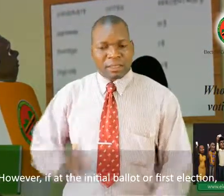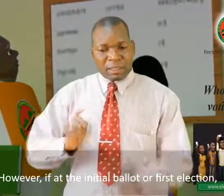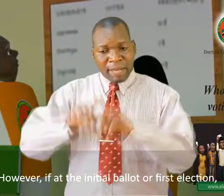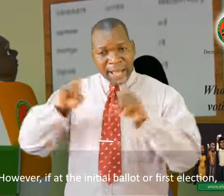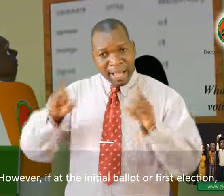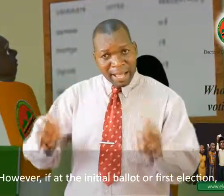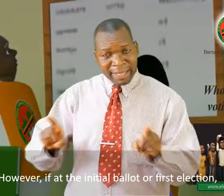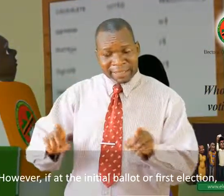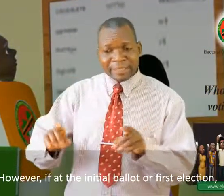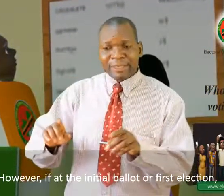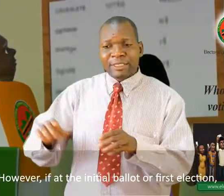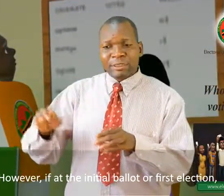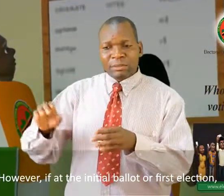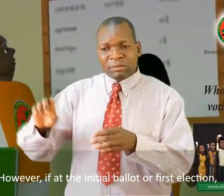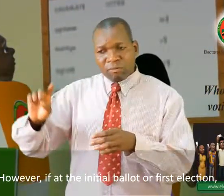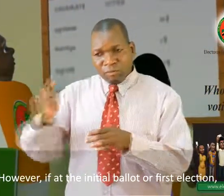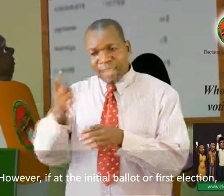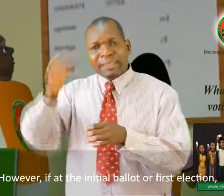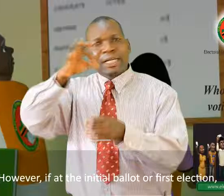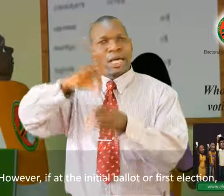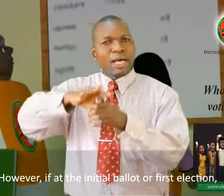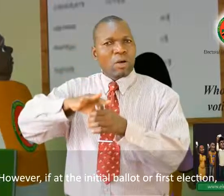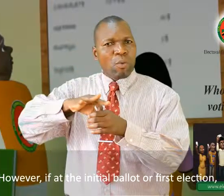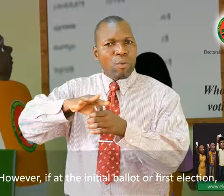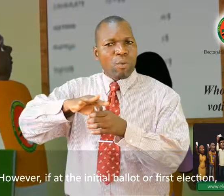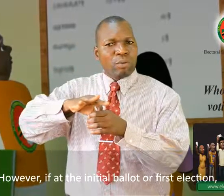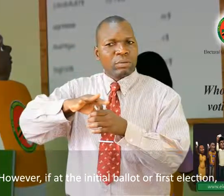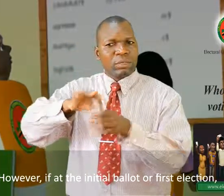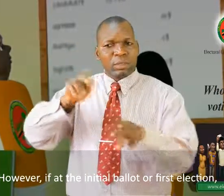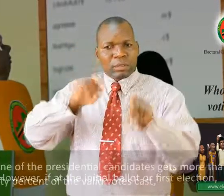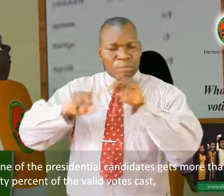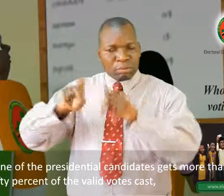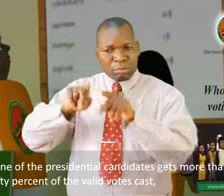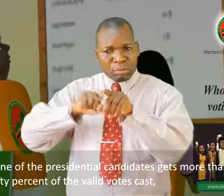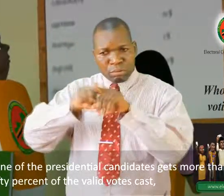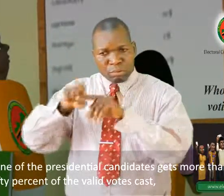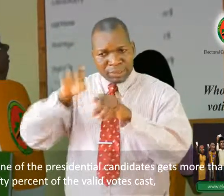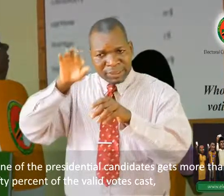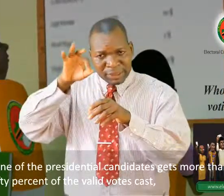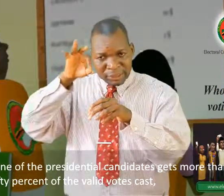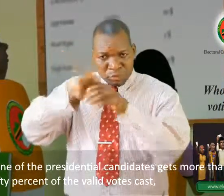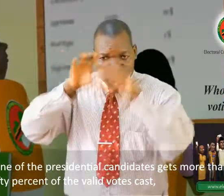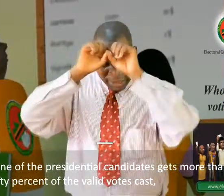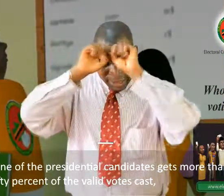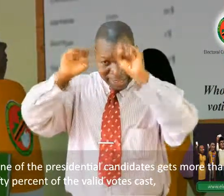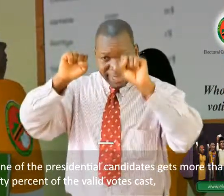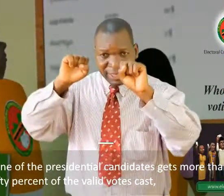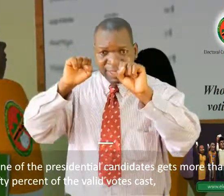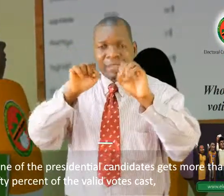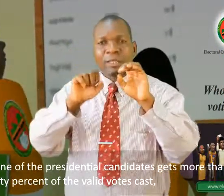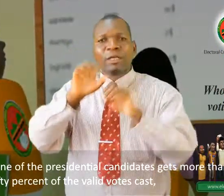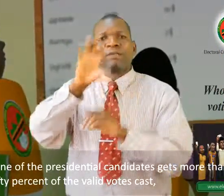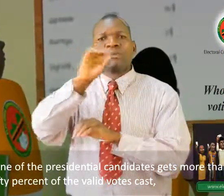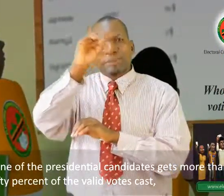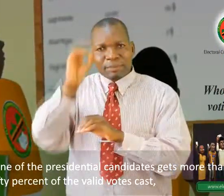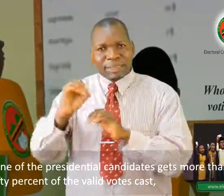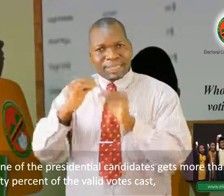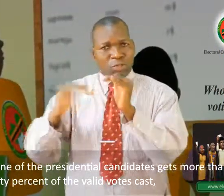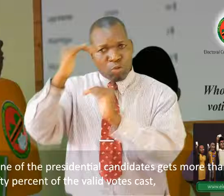However, if at the initial ballot or first election, none of the presidential candidate gets more than 50% of the